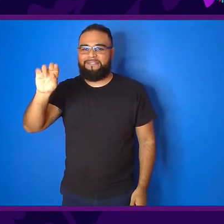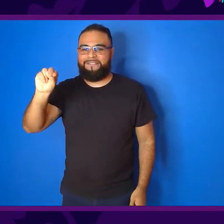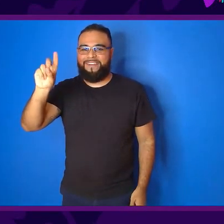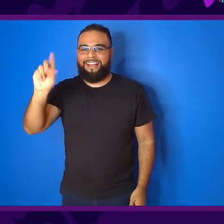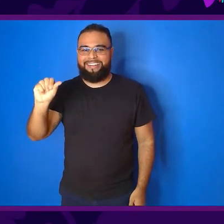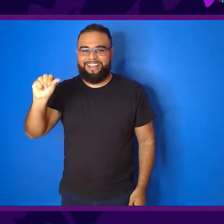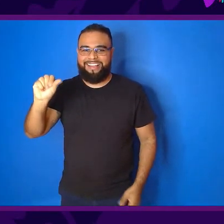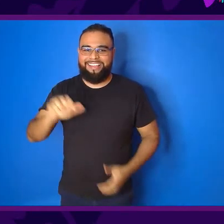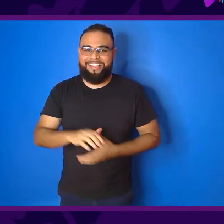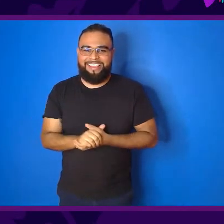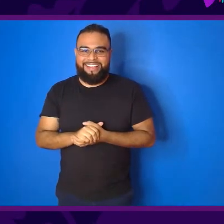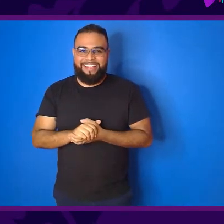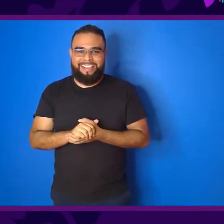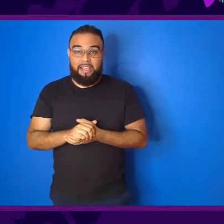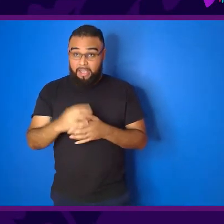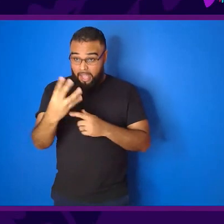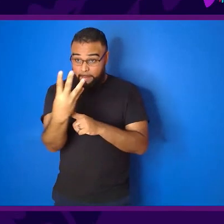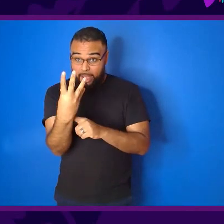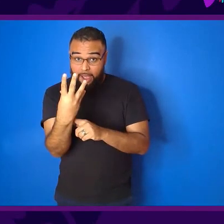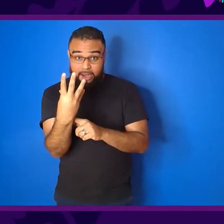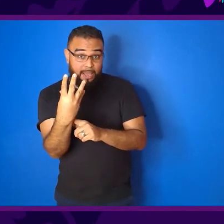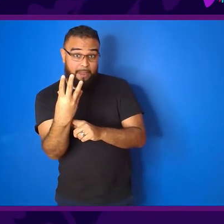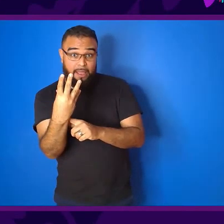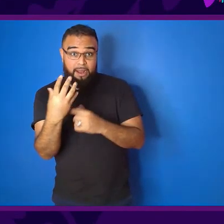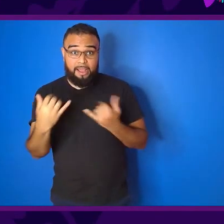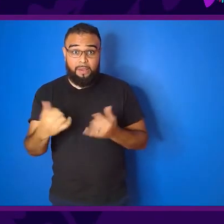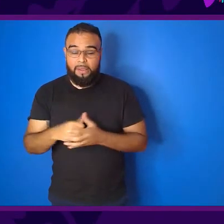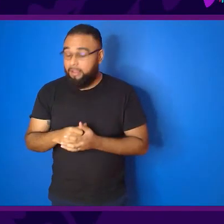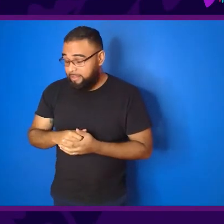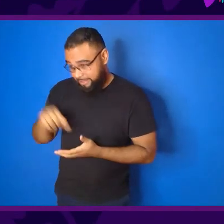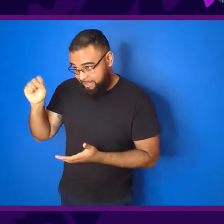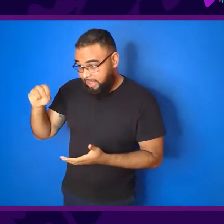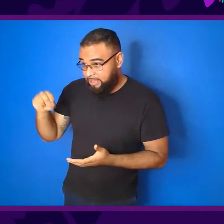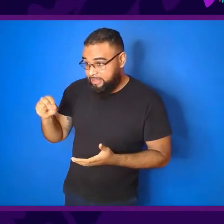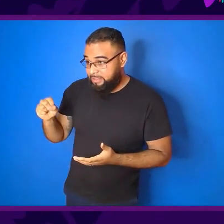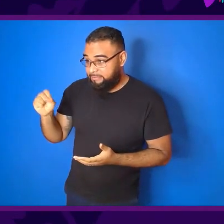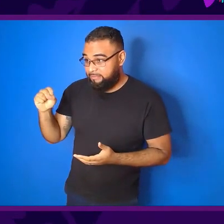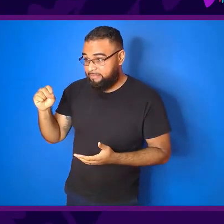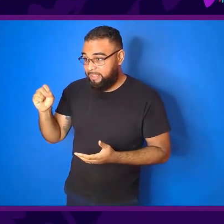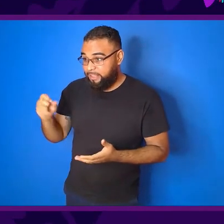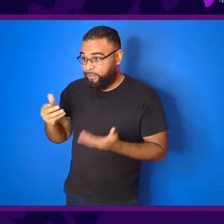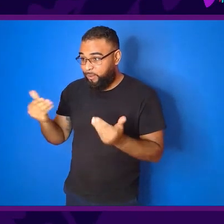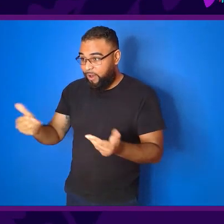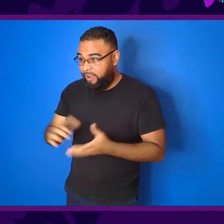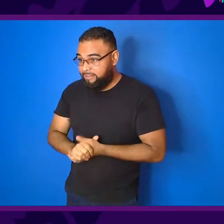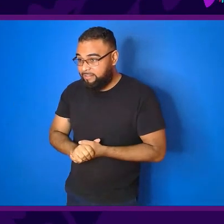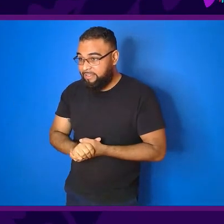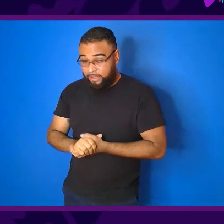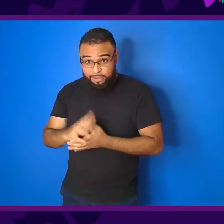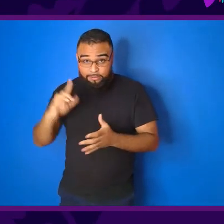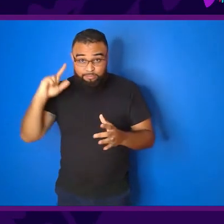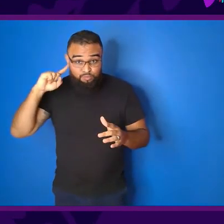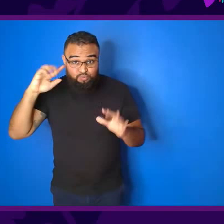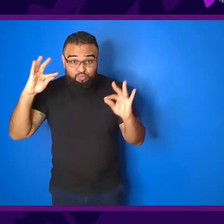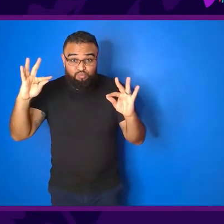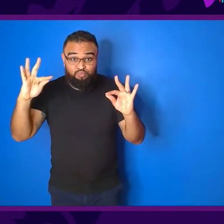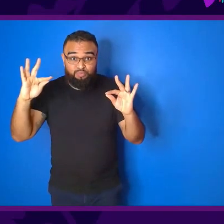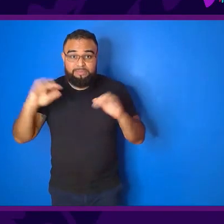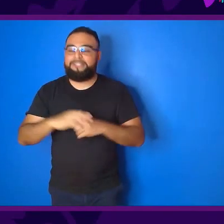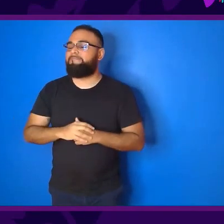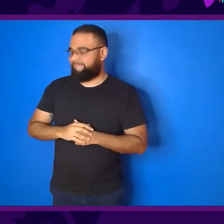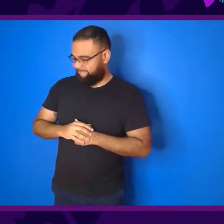Am I on? Am I? Yes, yes, you are on. You can hear me? Yes, I can,